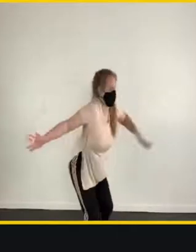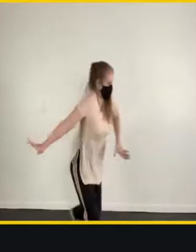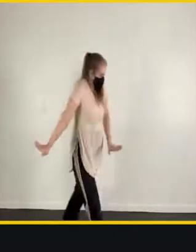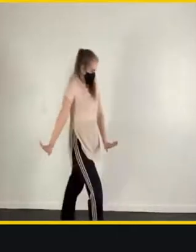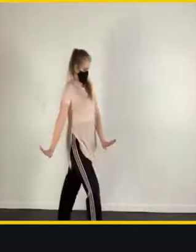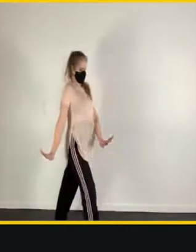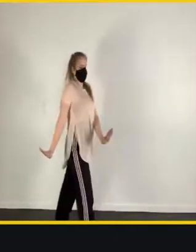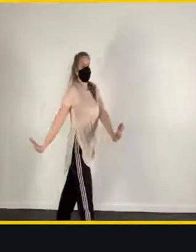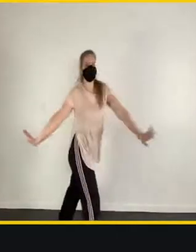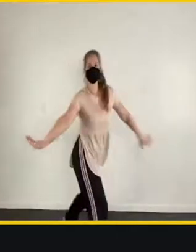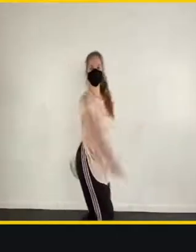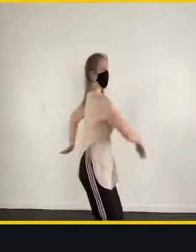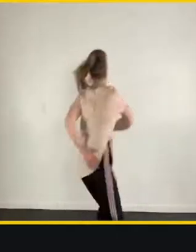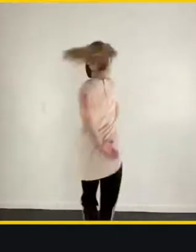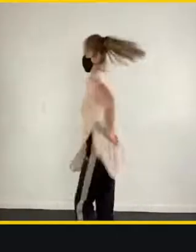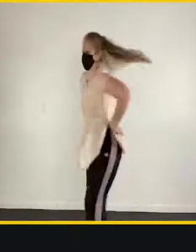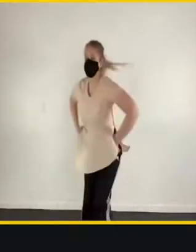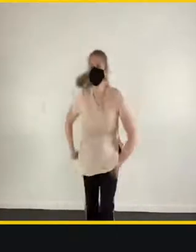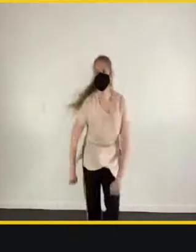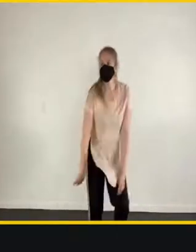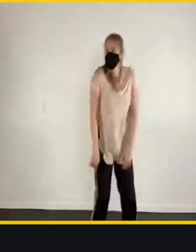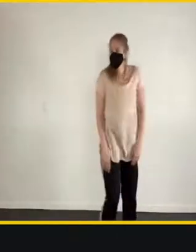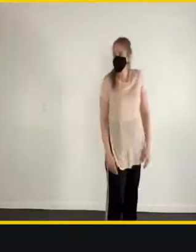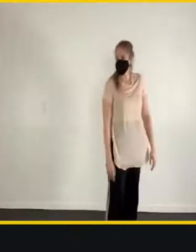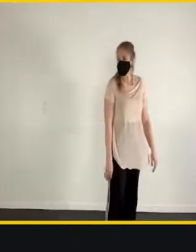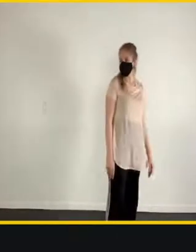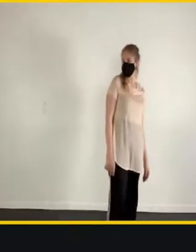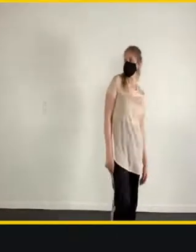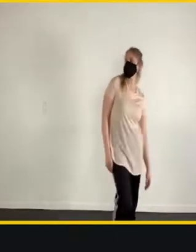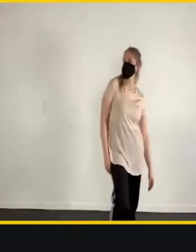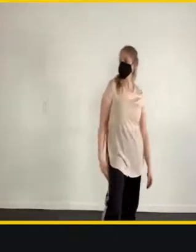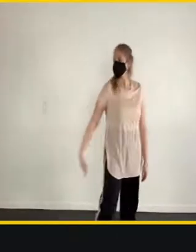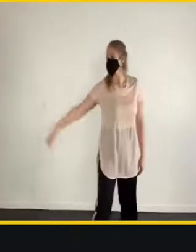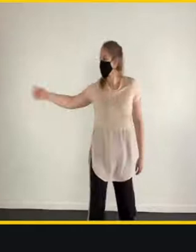Your children play with my child.